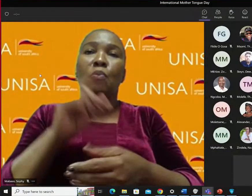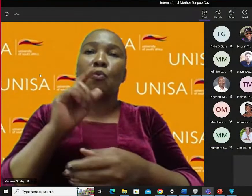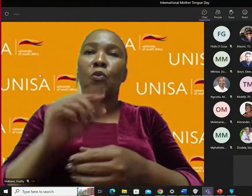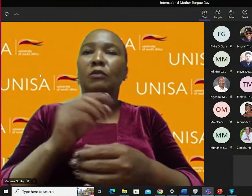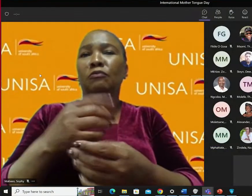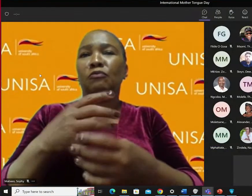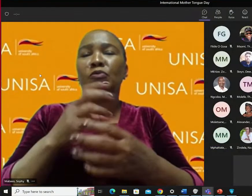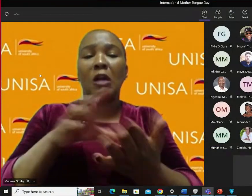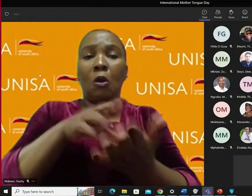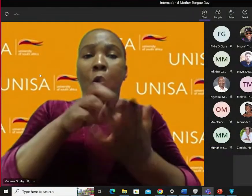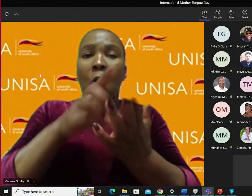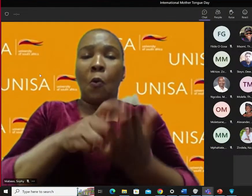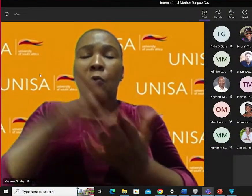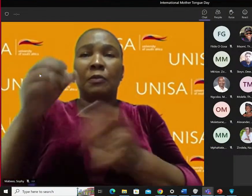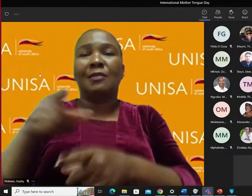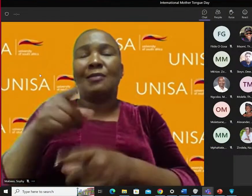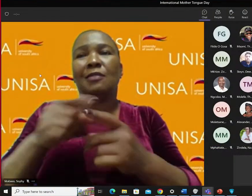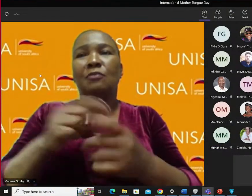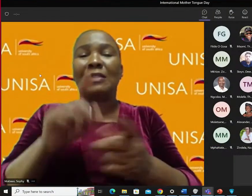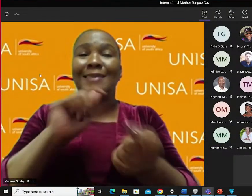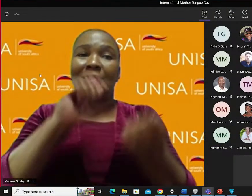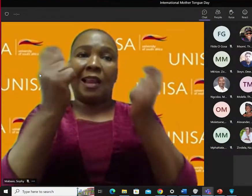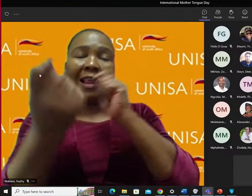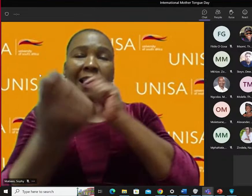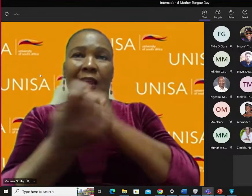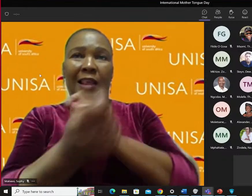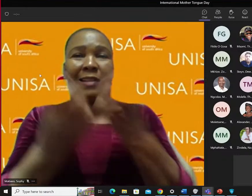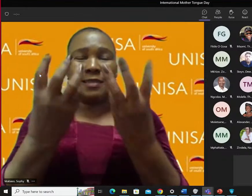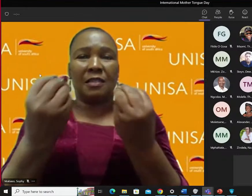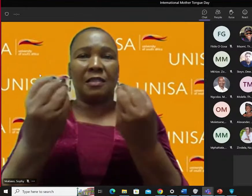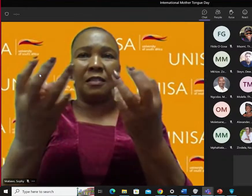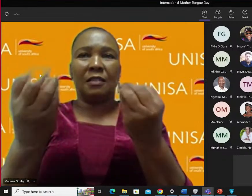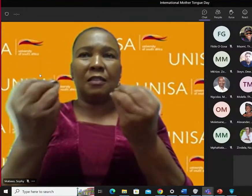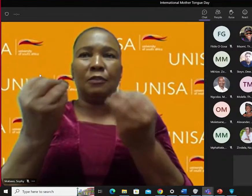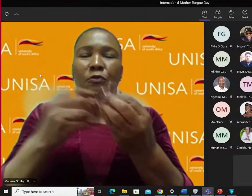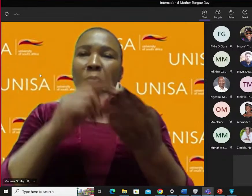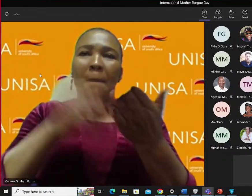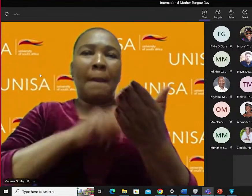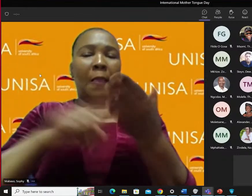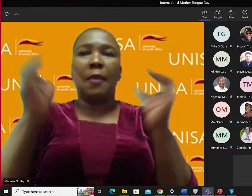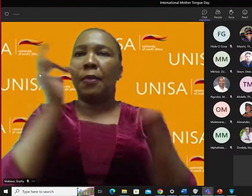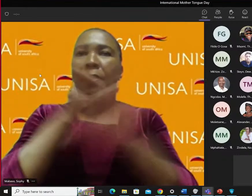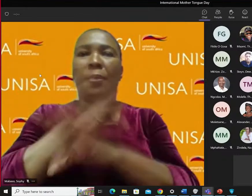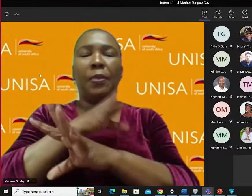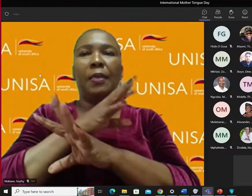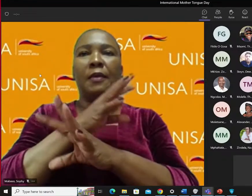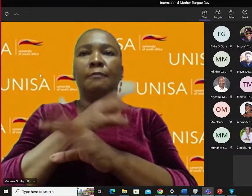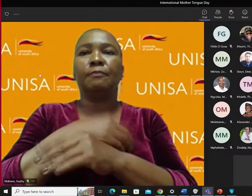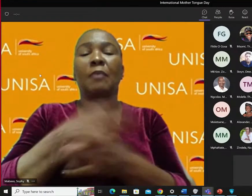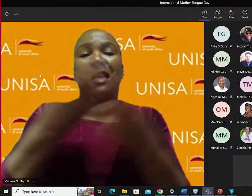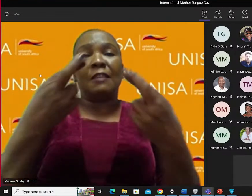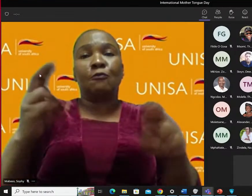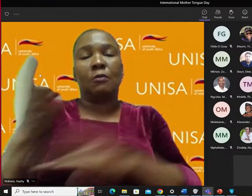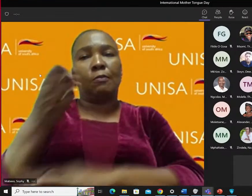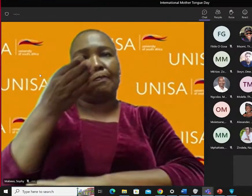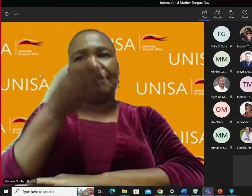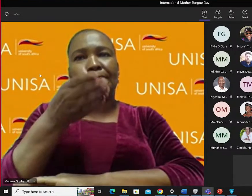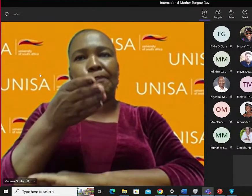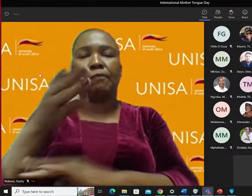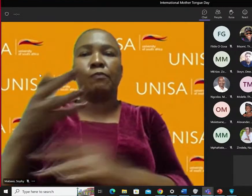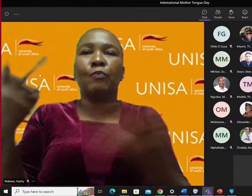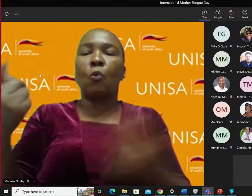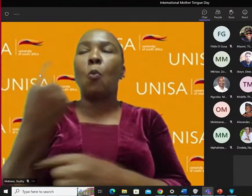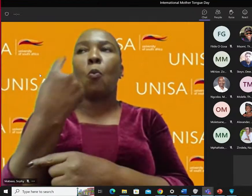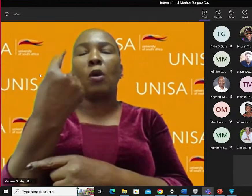translate statistics, you don't make mistakes. There is a resource. So it's one of